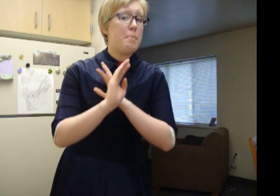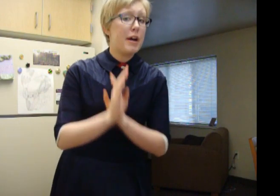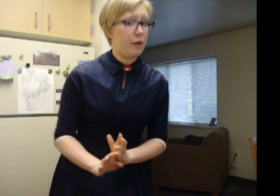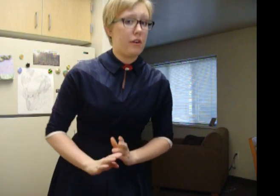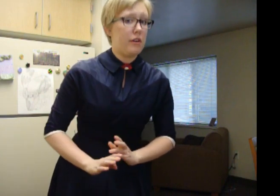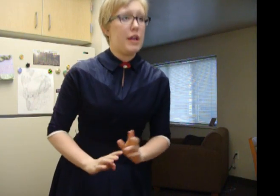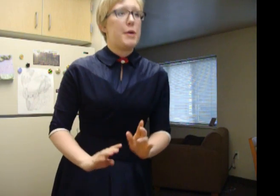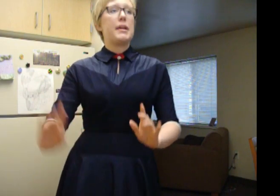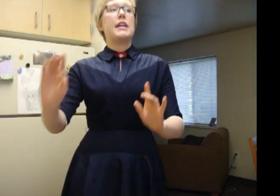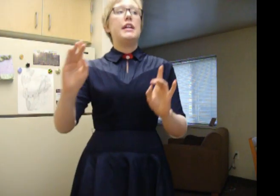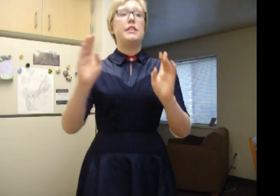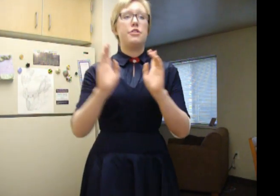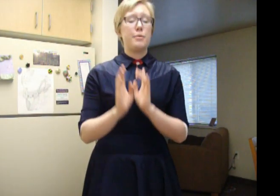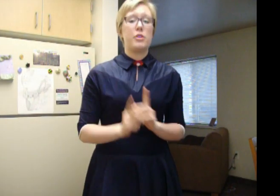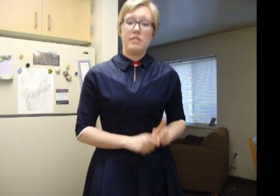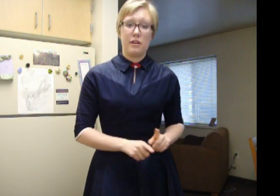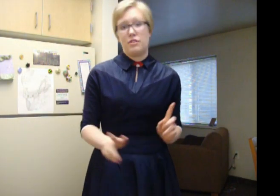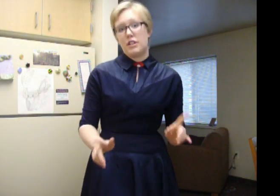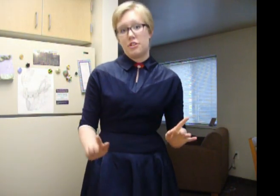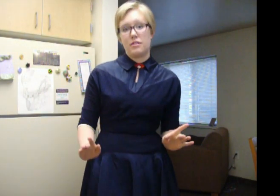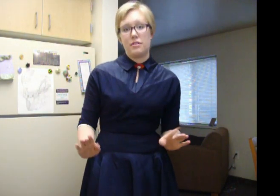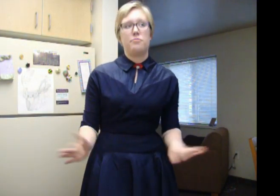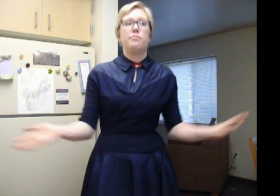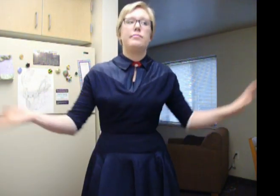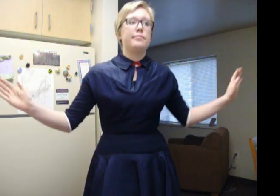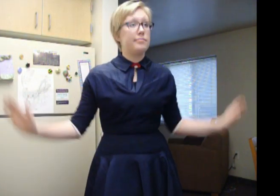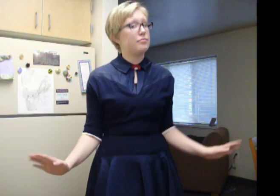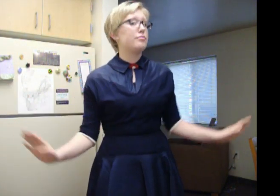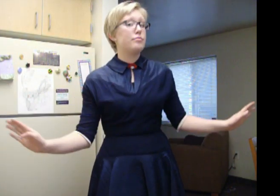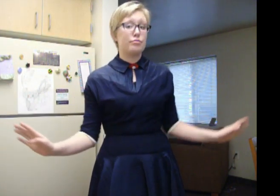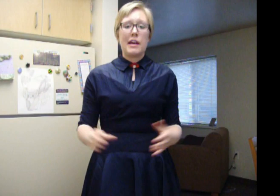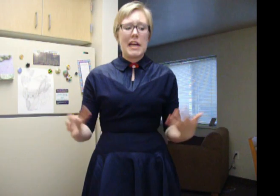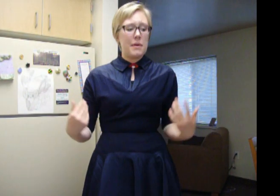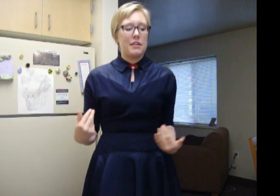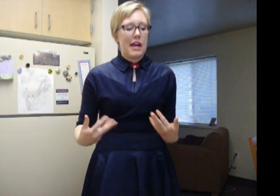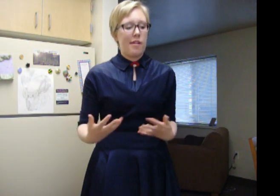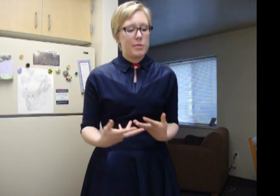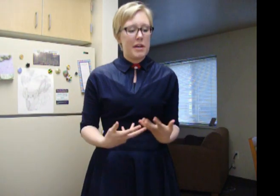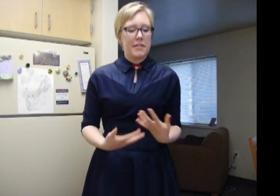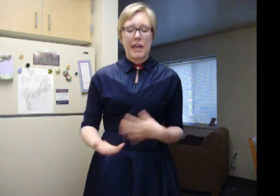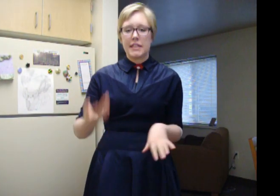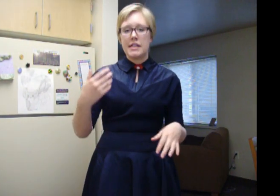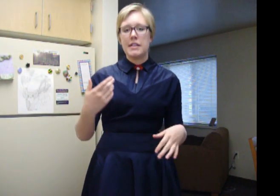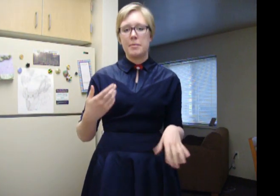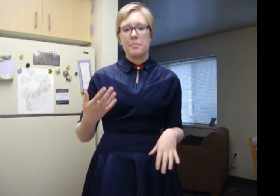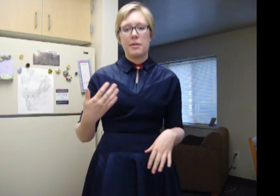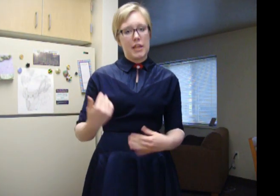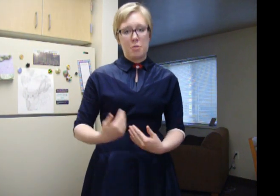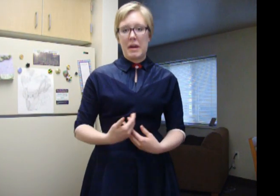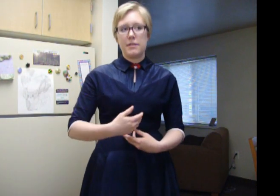better girl because she wears sneakers and t-shirts. I know I used to have this way of thinking because I tend to be a pretty low maintenance